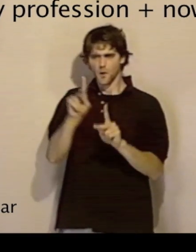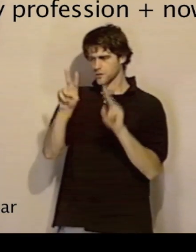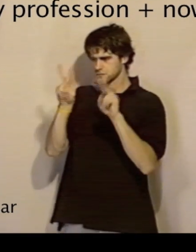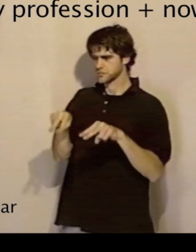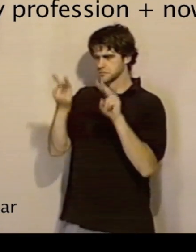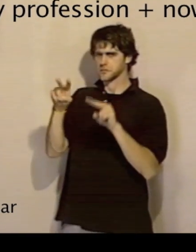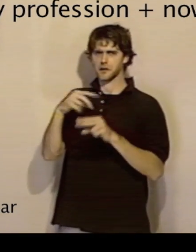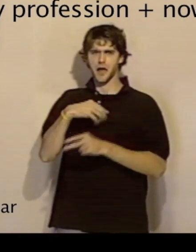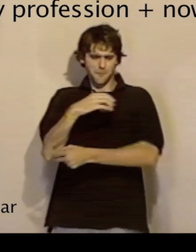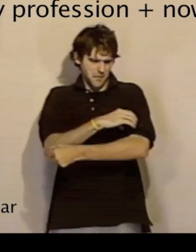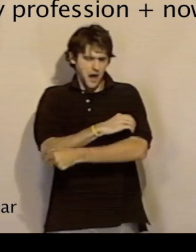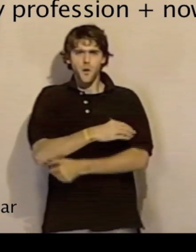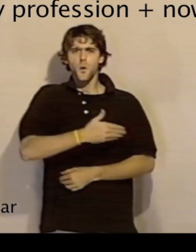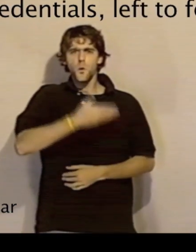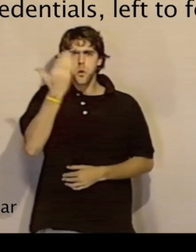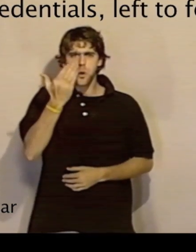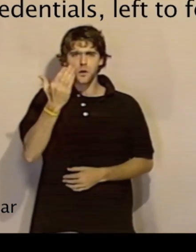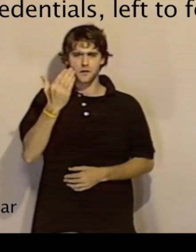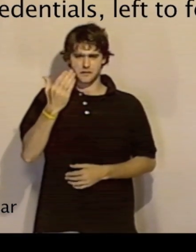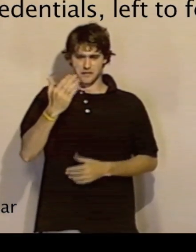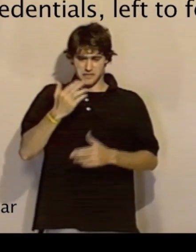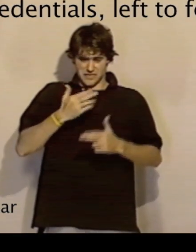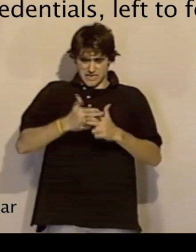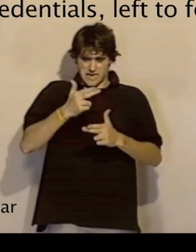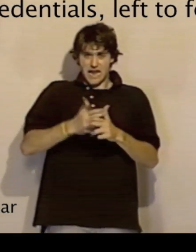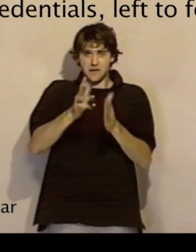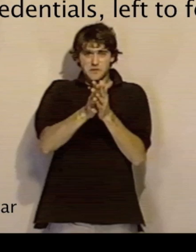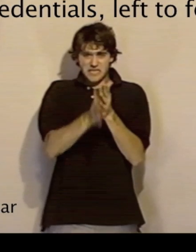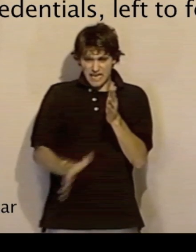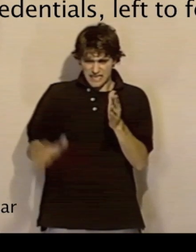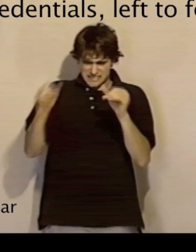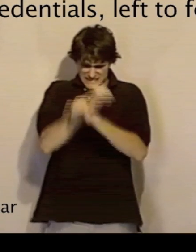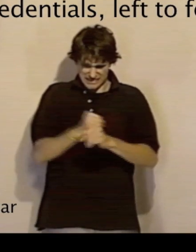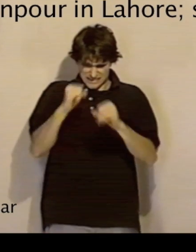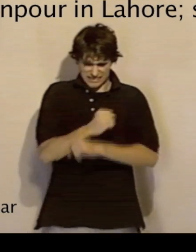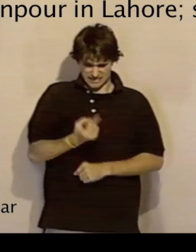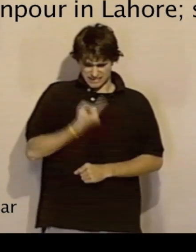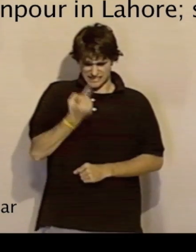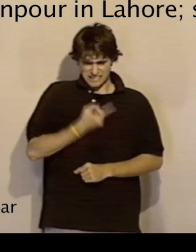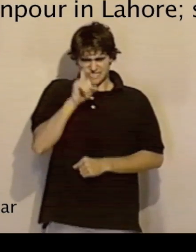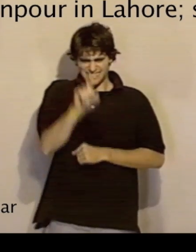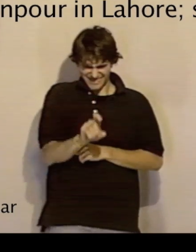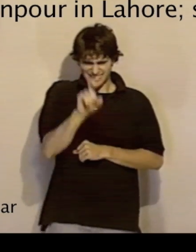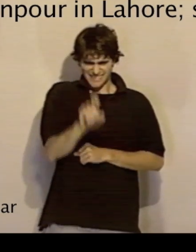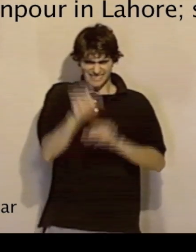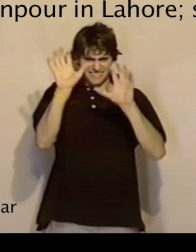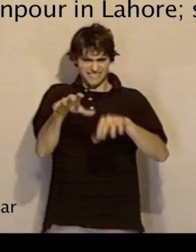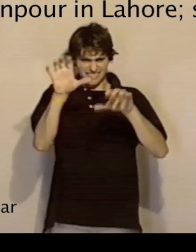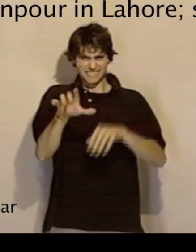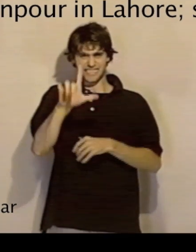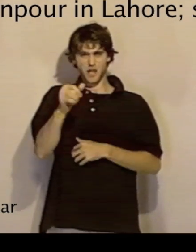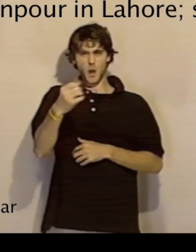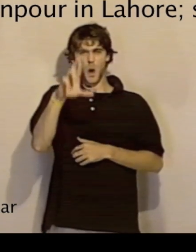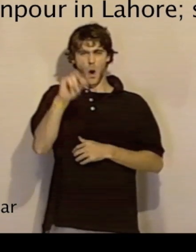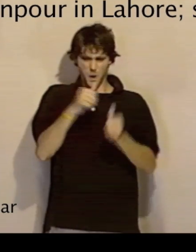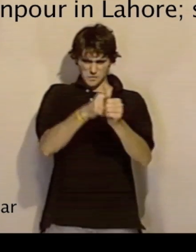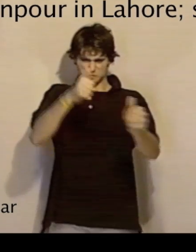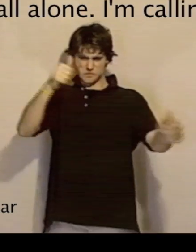A disgrace to my profession, and I'm a turd of a clout. Stripped my credentials, left a vent for myself. In a torrential downpour, when the war so far